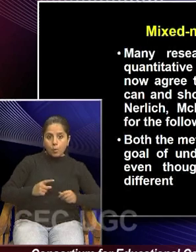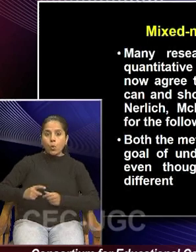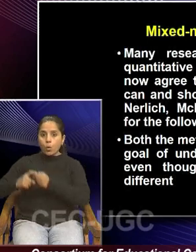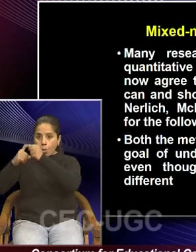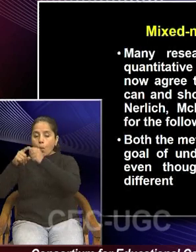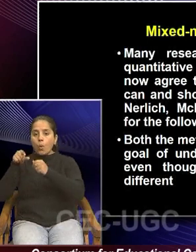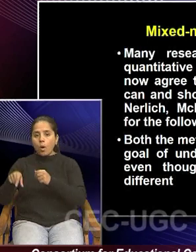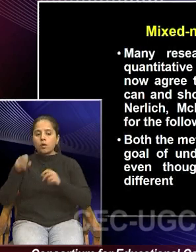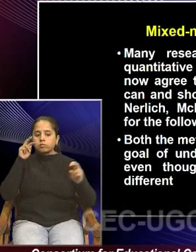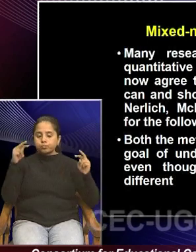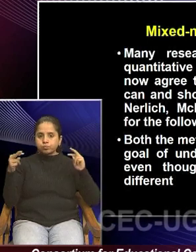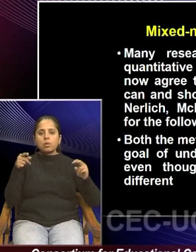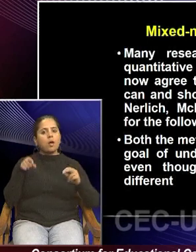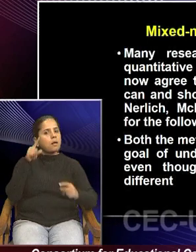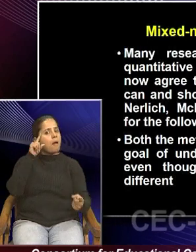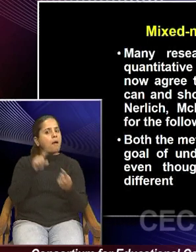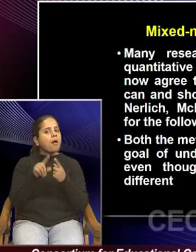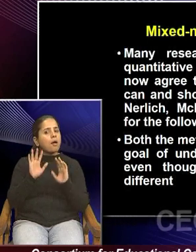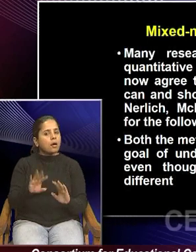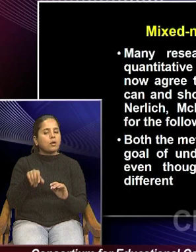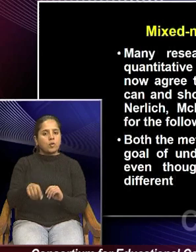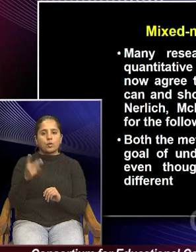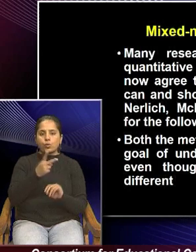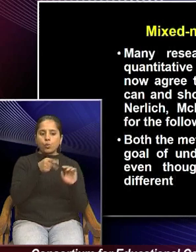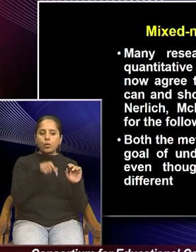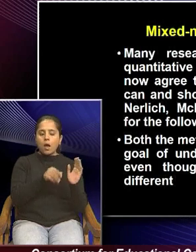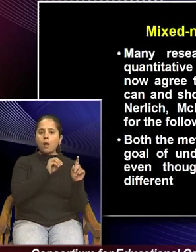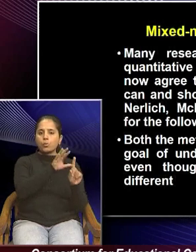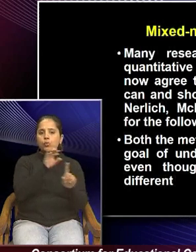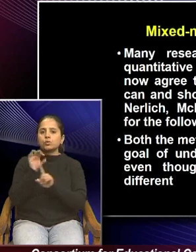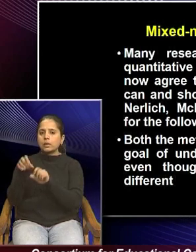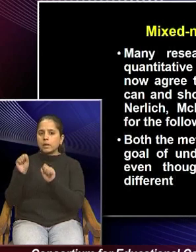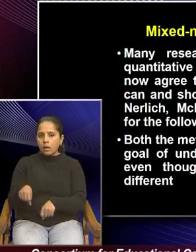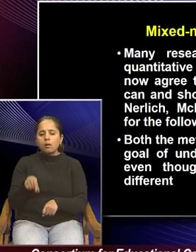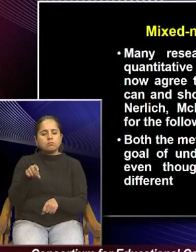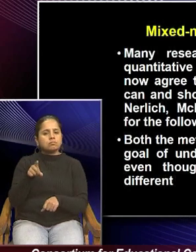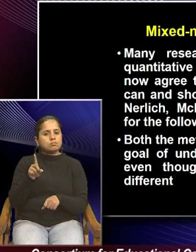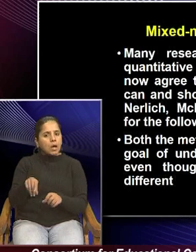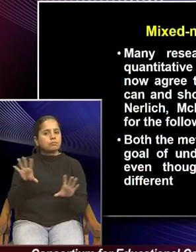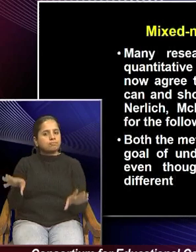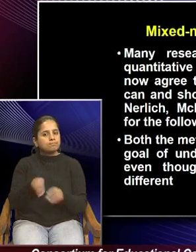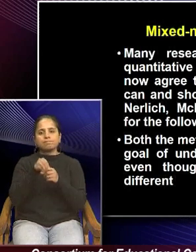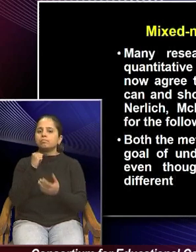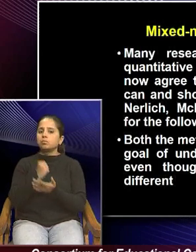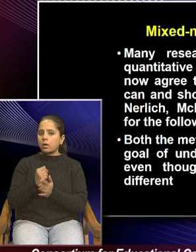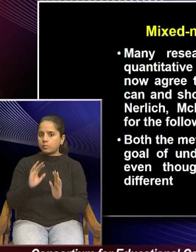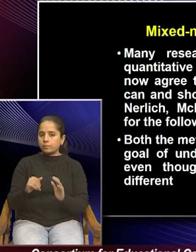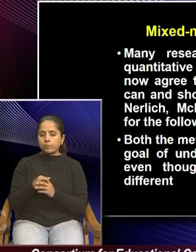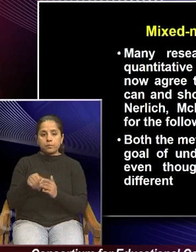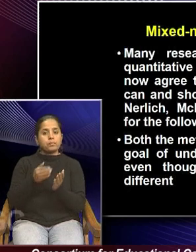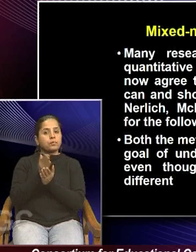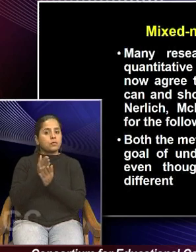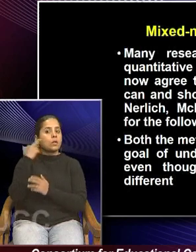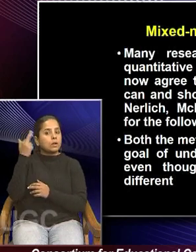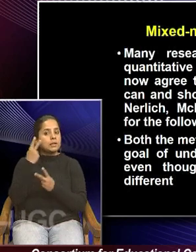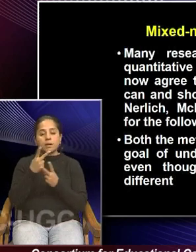qualitative camps now agree that the two approaches can and should be combined. And there are various